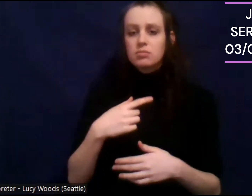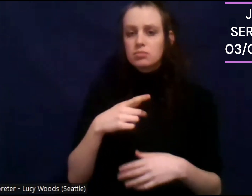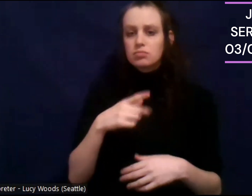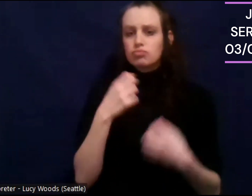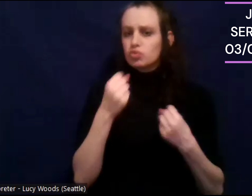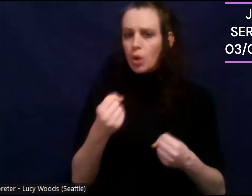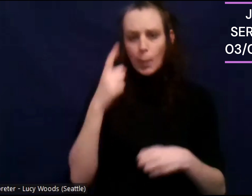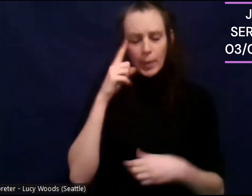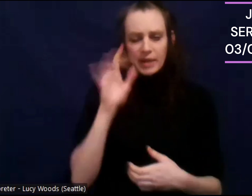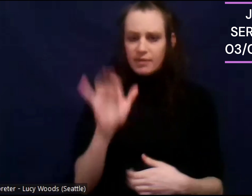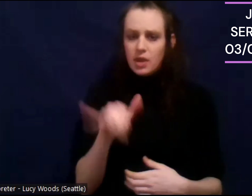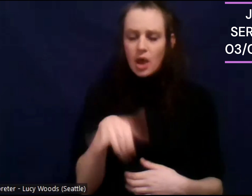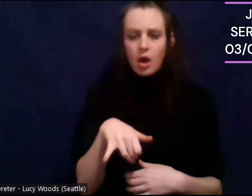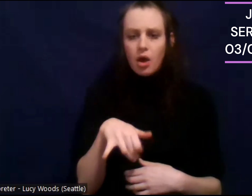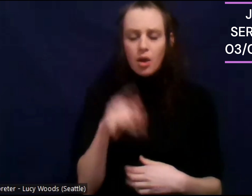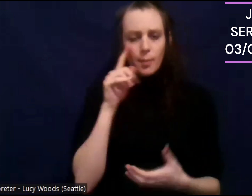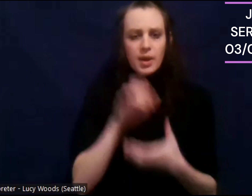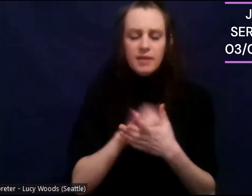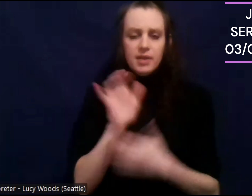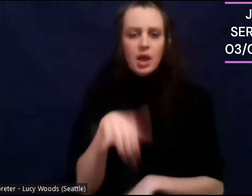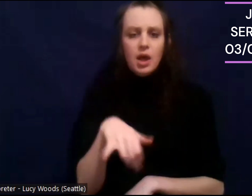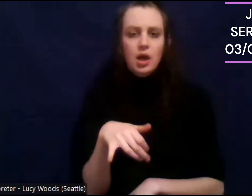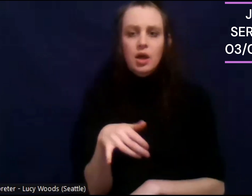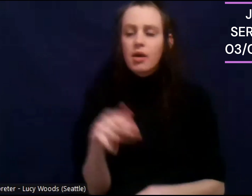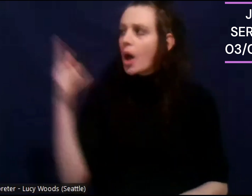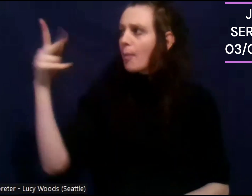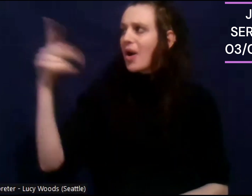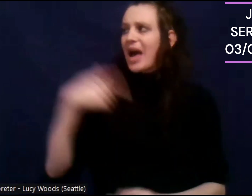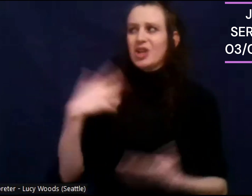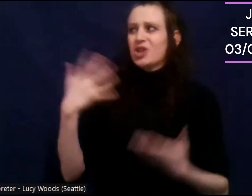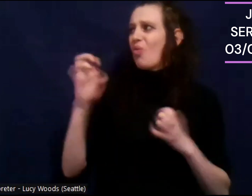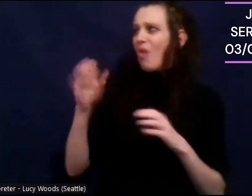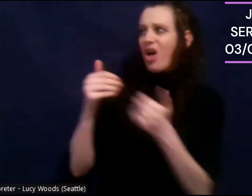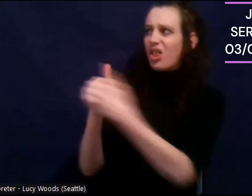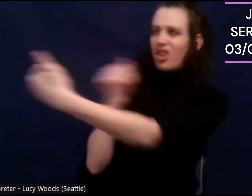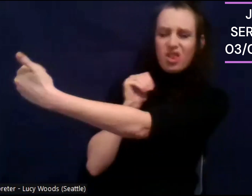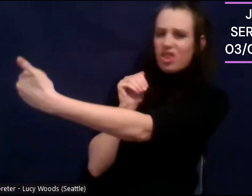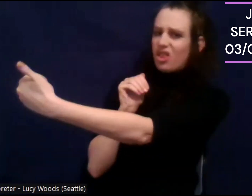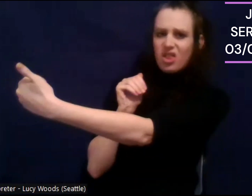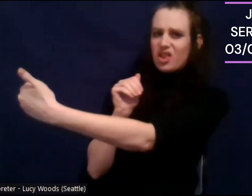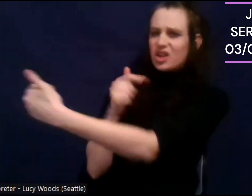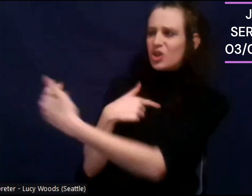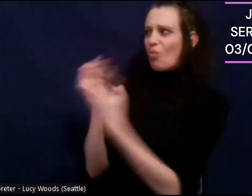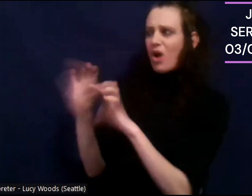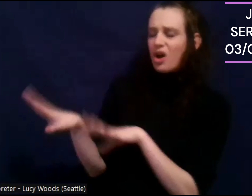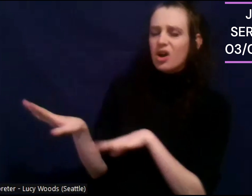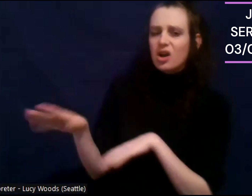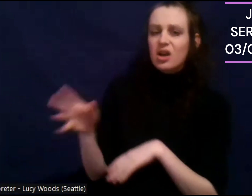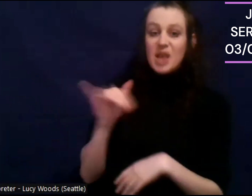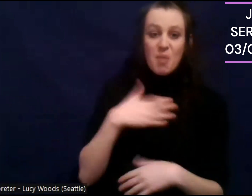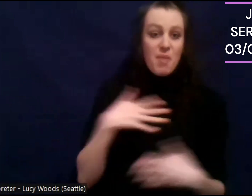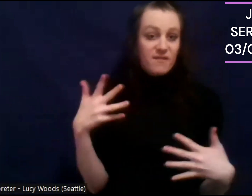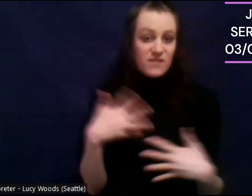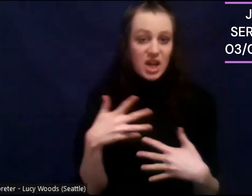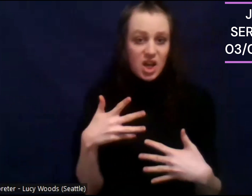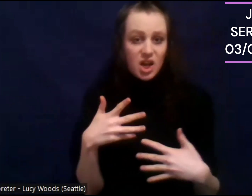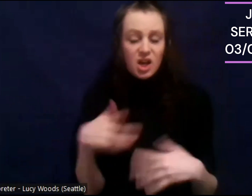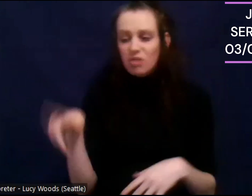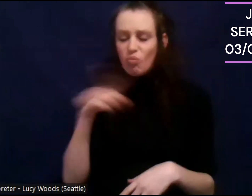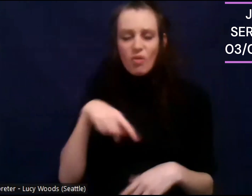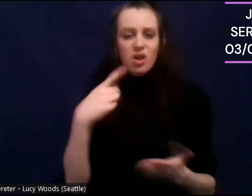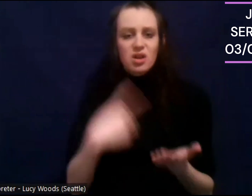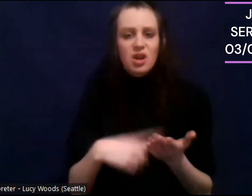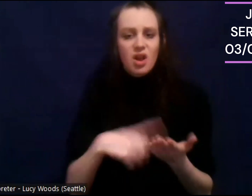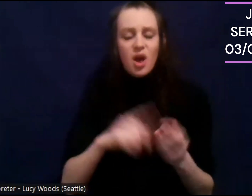that, meanwhile, that was a higher power that I didn't want to have anything to do with, because that was my real fear about this. You guys kept talking about your higher power